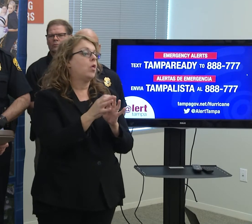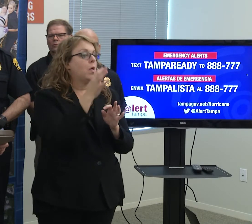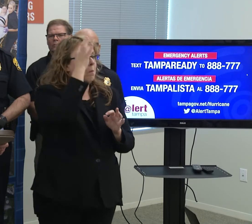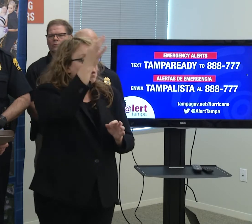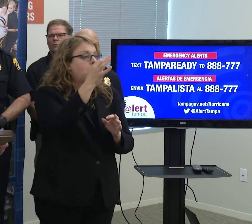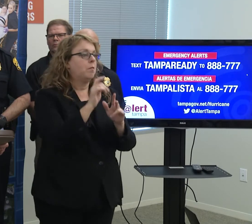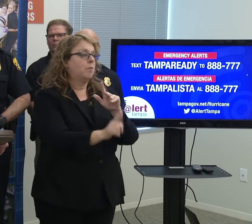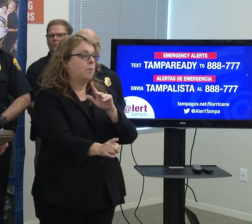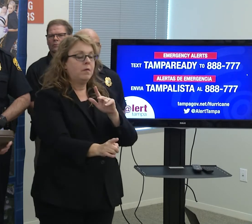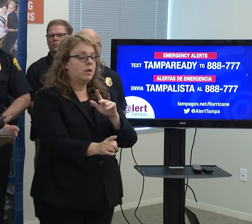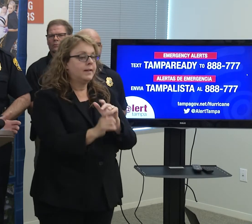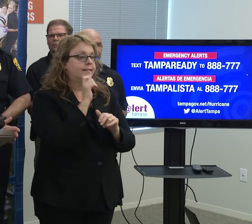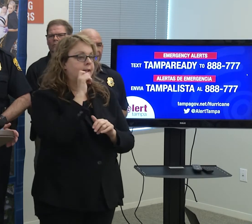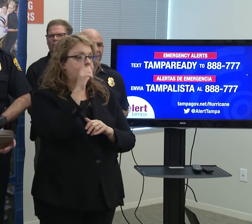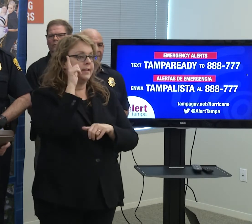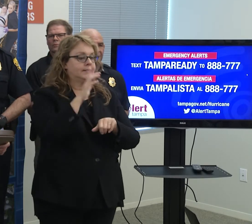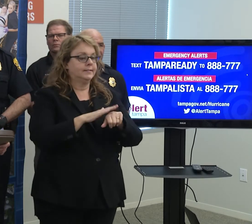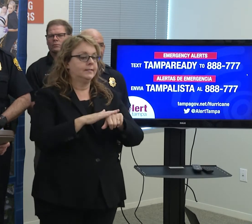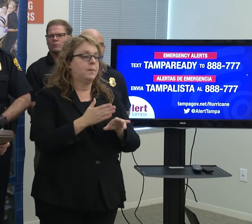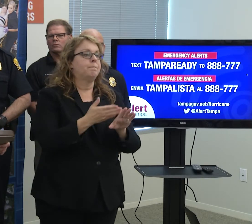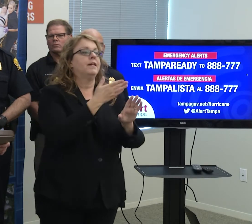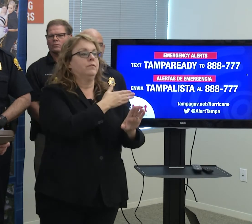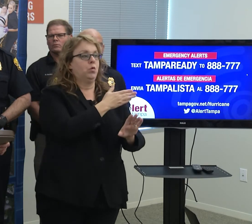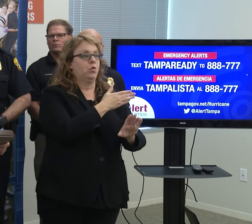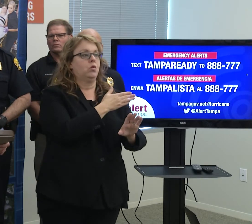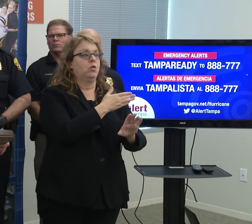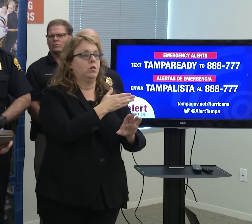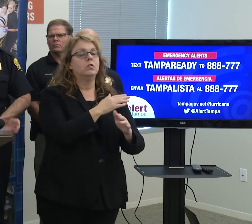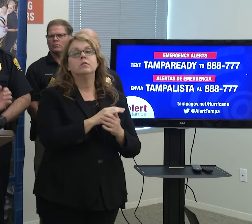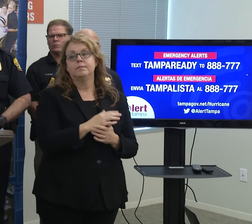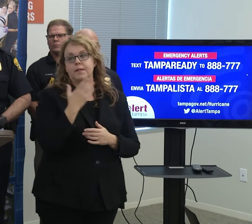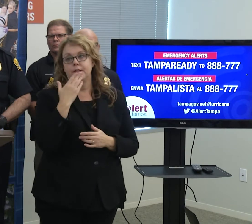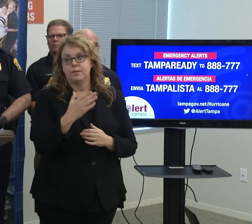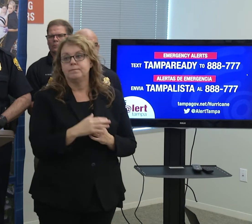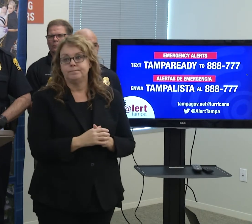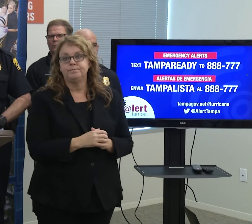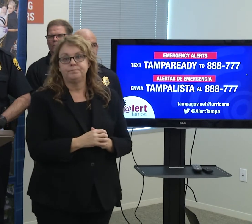minute and they don't heed the warnings when they're given. Mayor